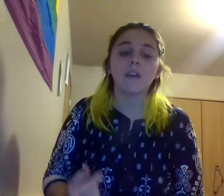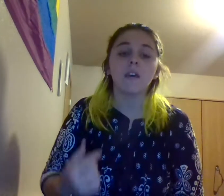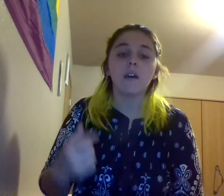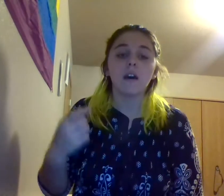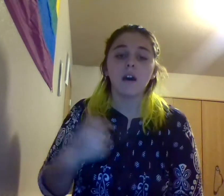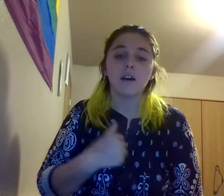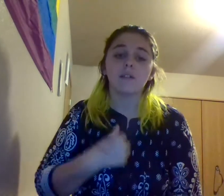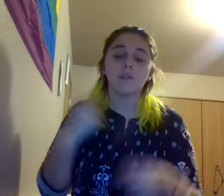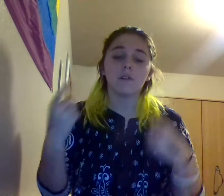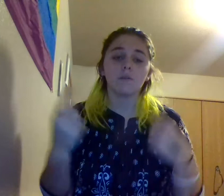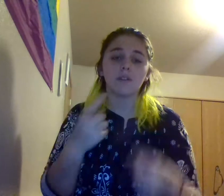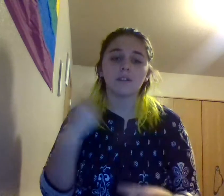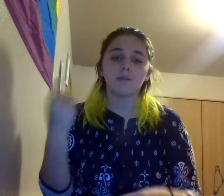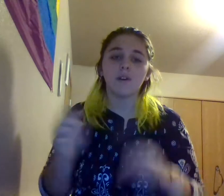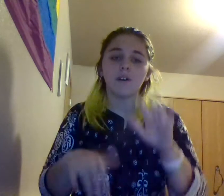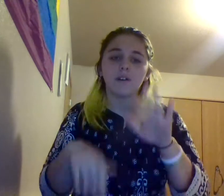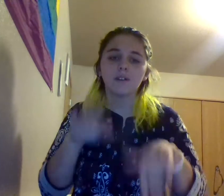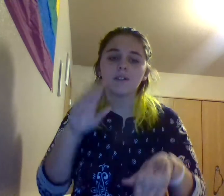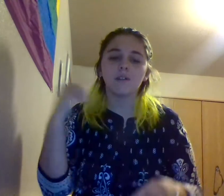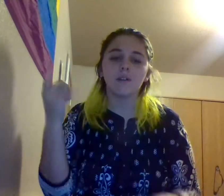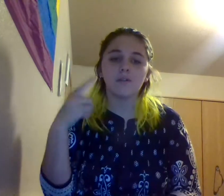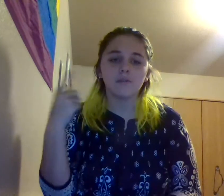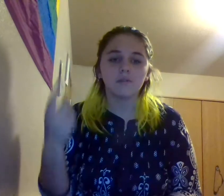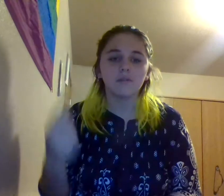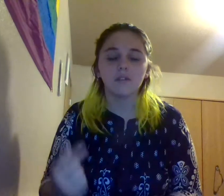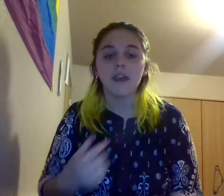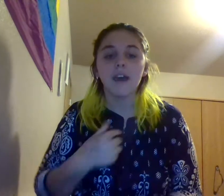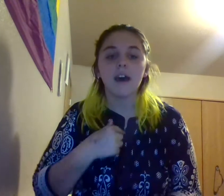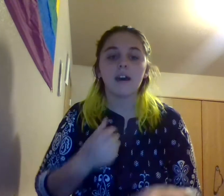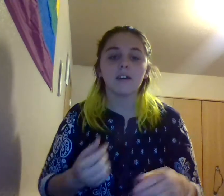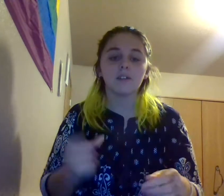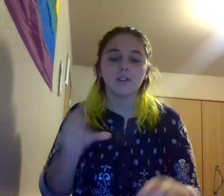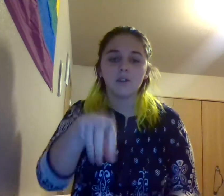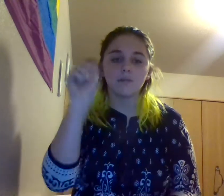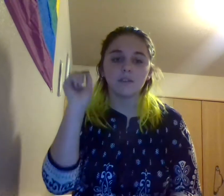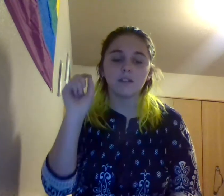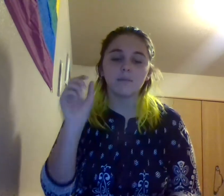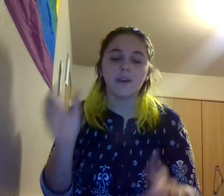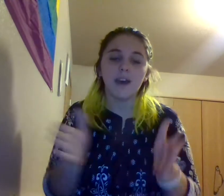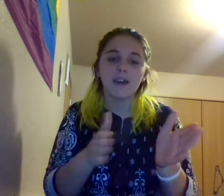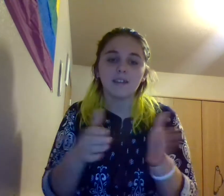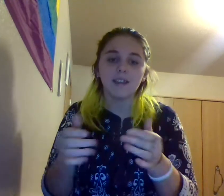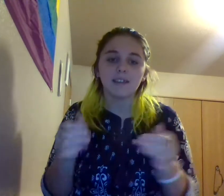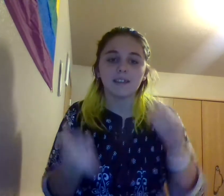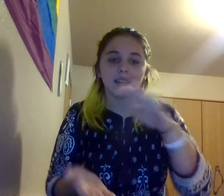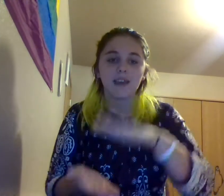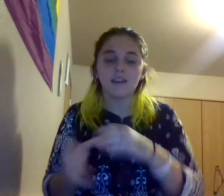I've always walked alone. I chose the path less taken.